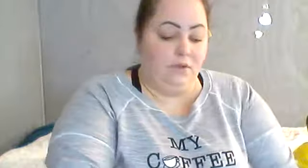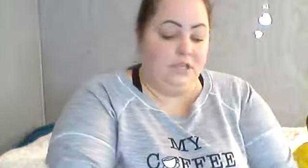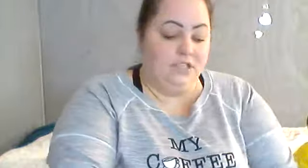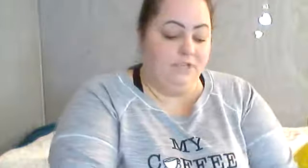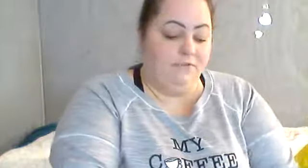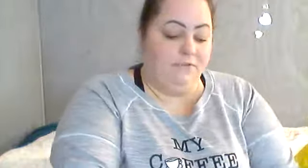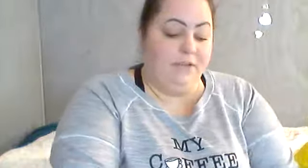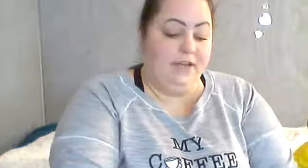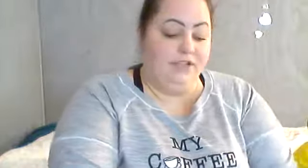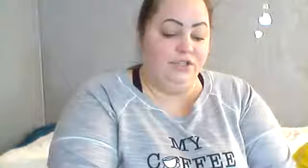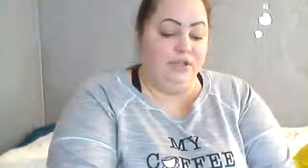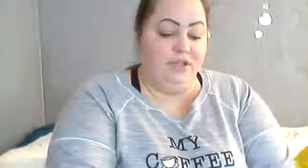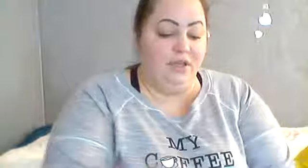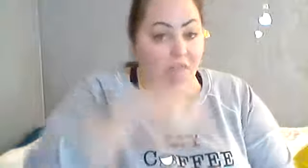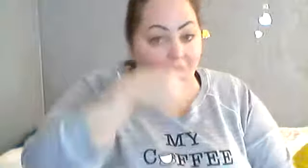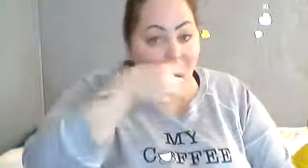Okay, so for fire truck,